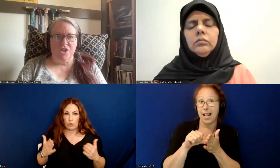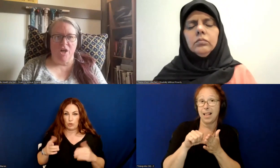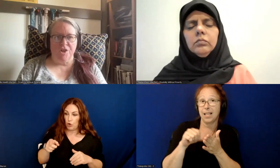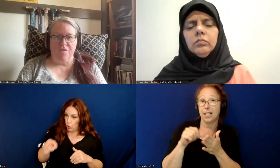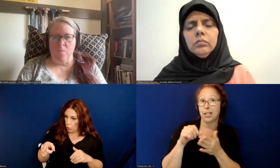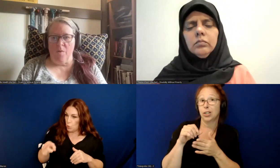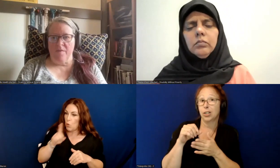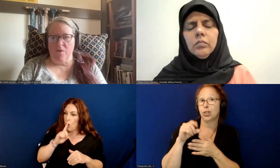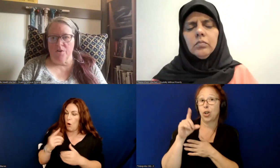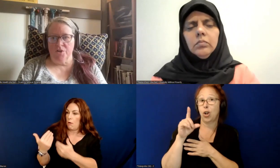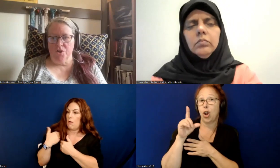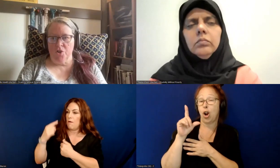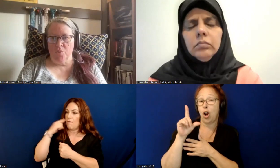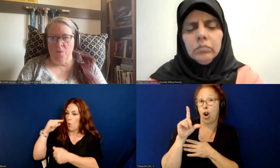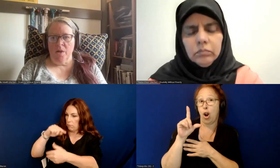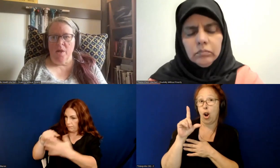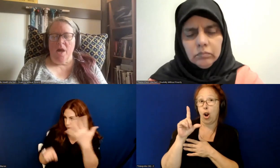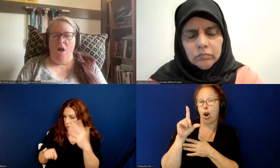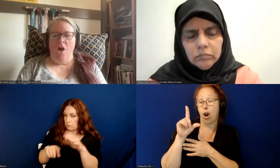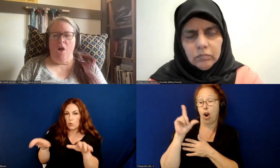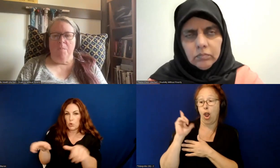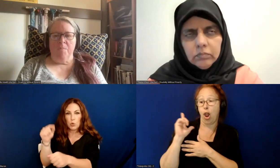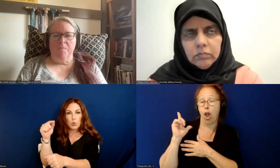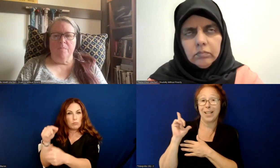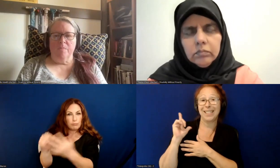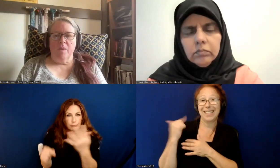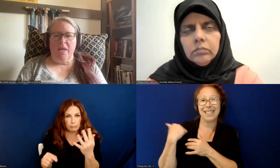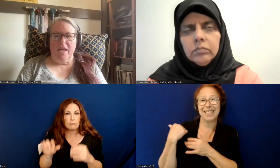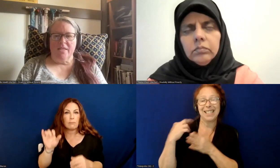what they're in charge of and what they've got to do.